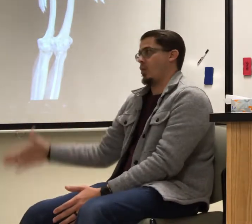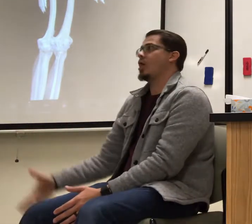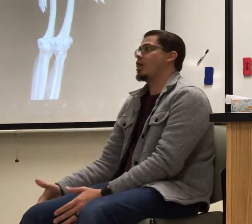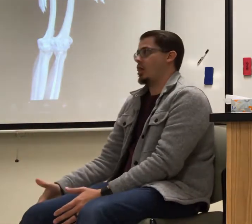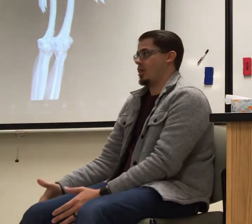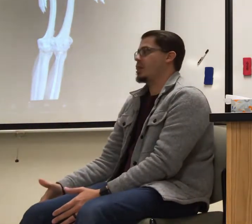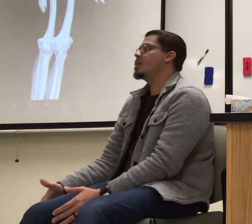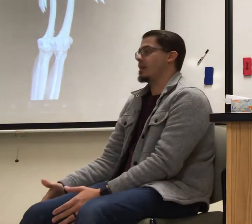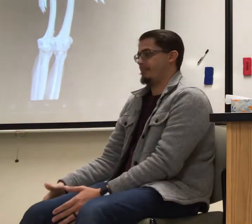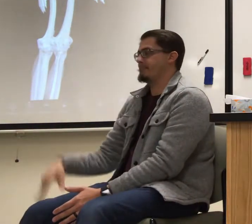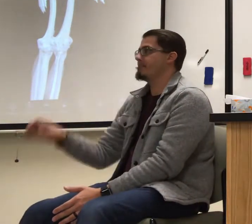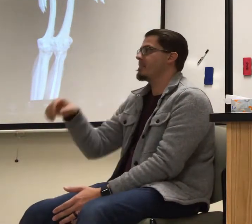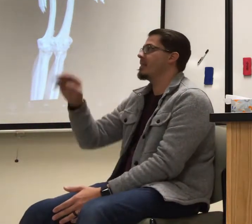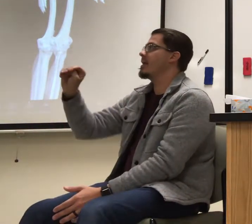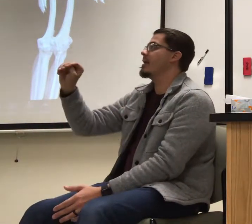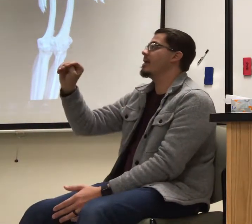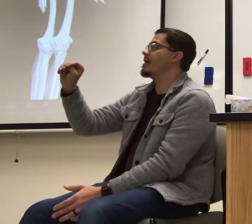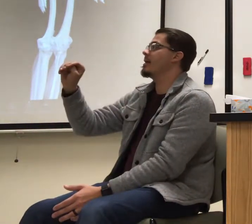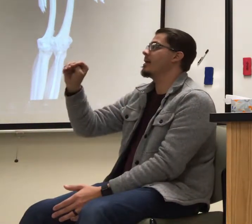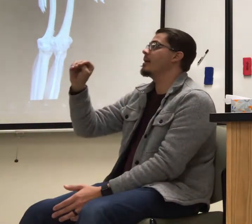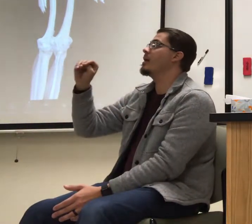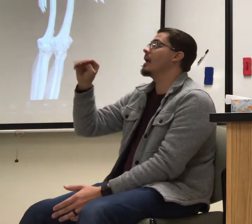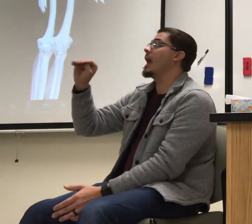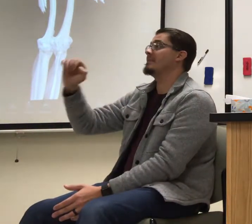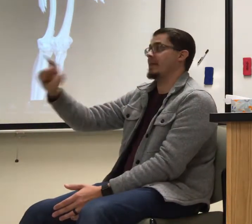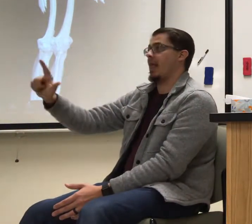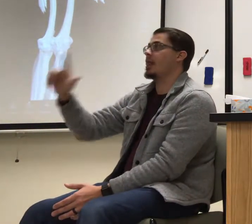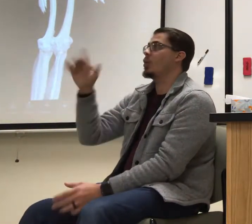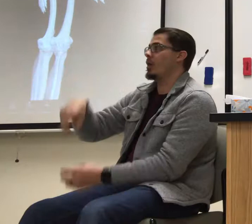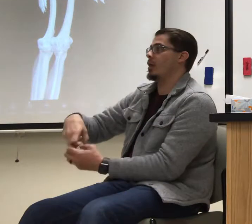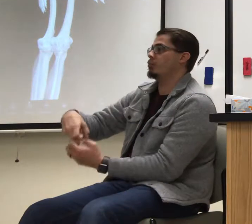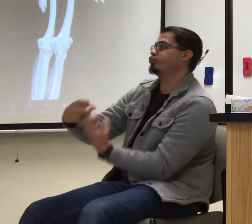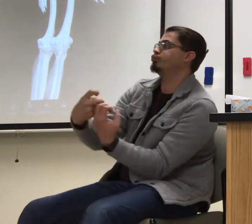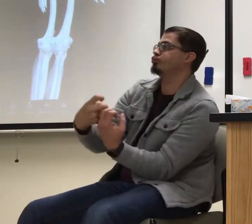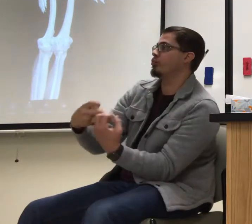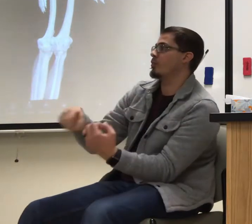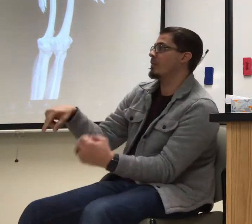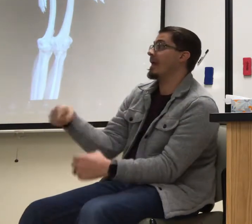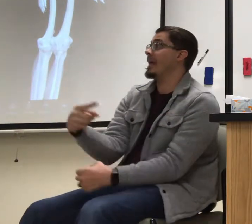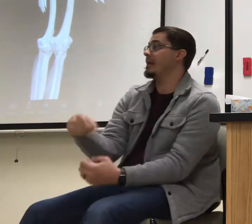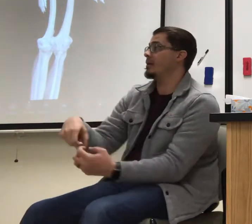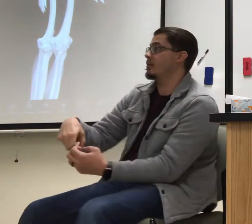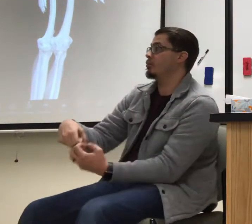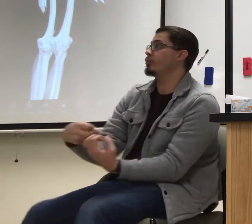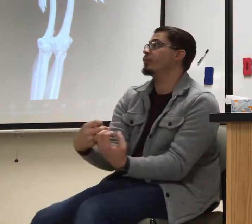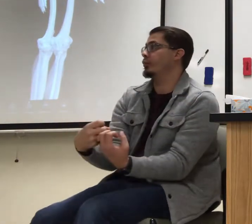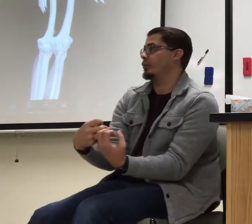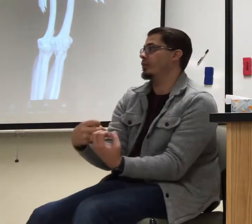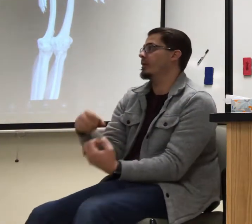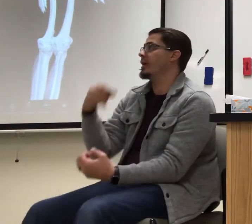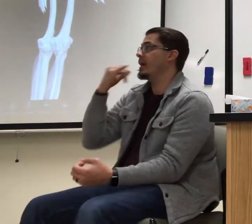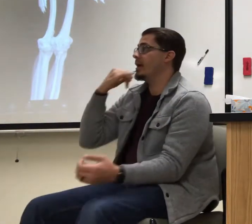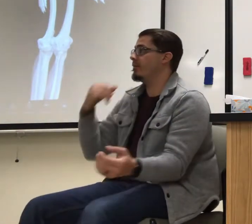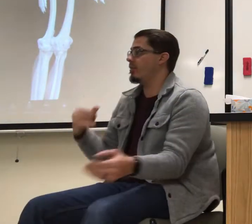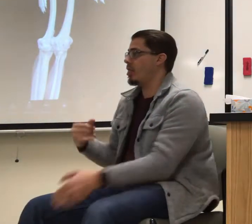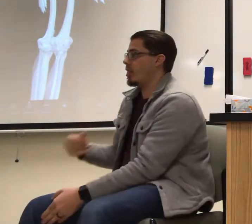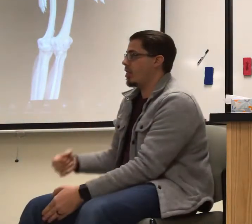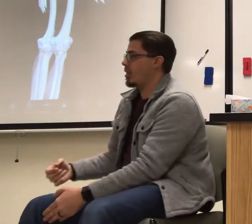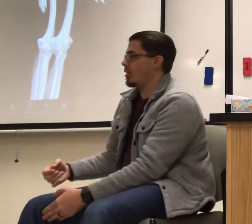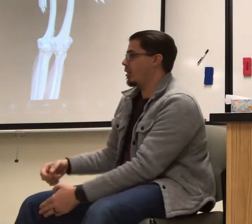So the worst knee blowout that they write about in the sports injury management books is called the terrible triad.